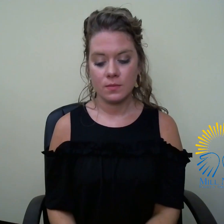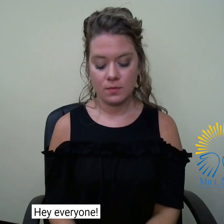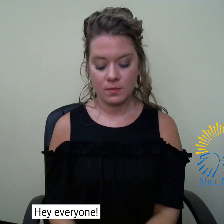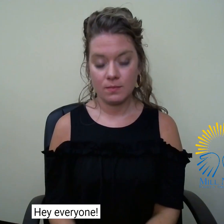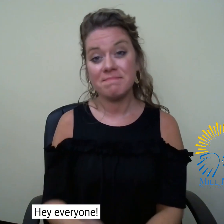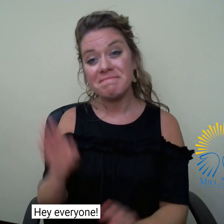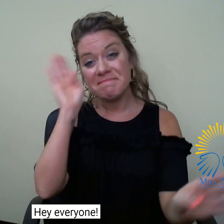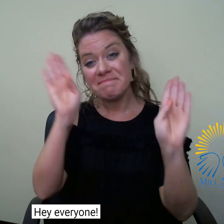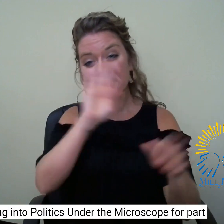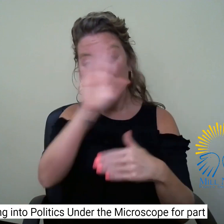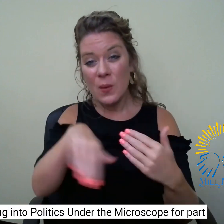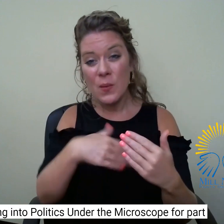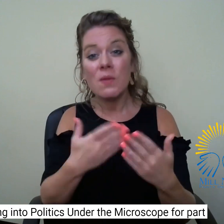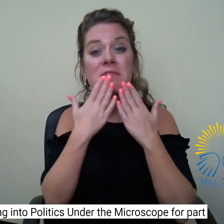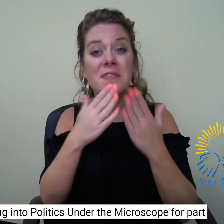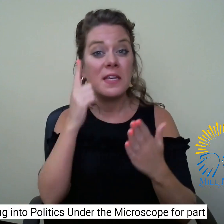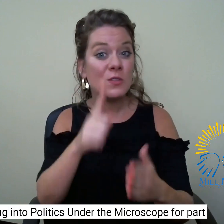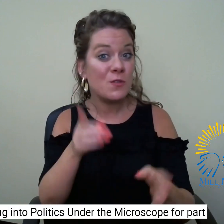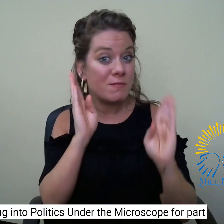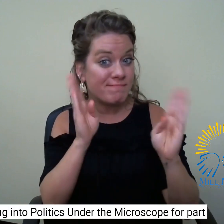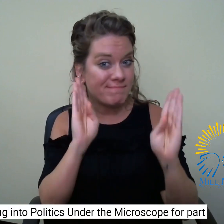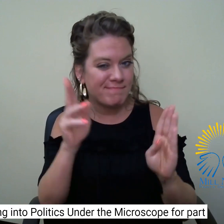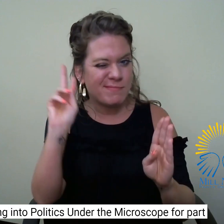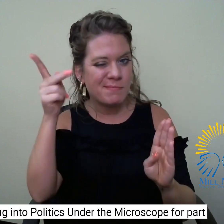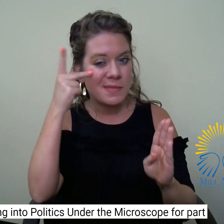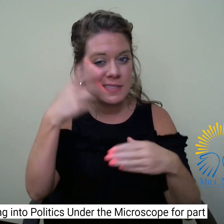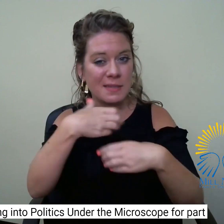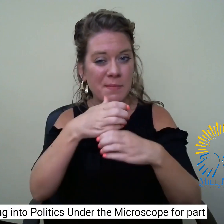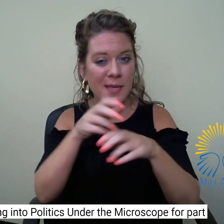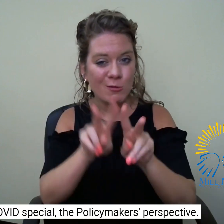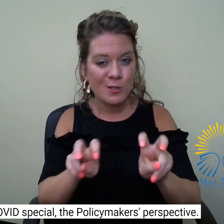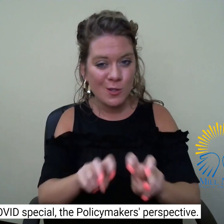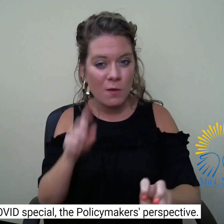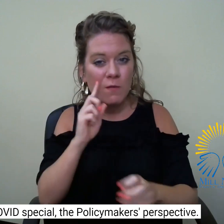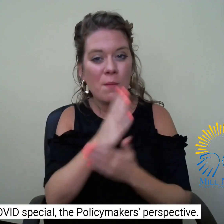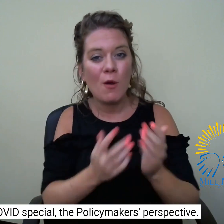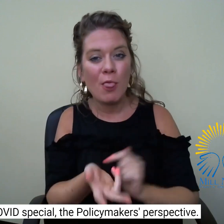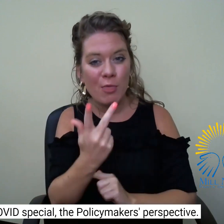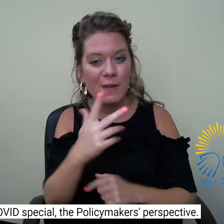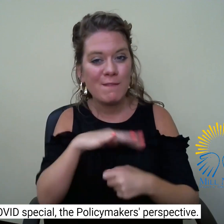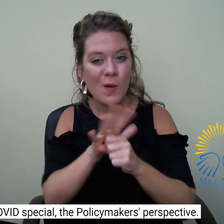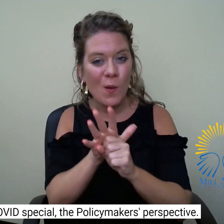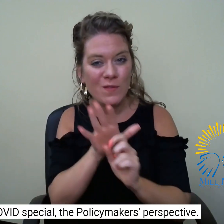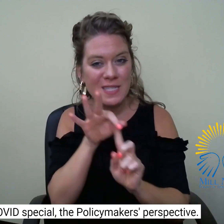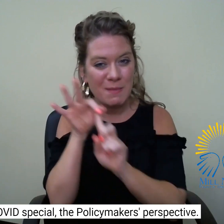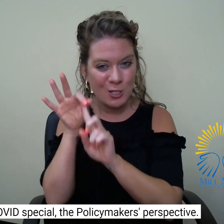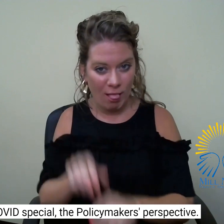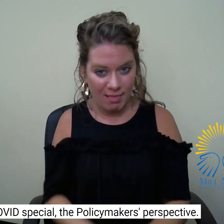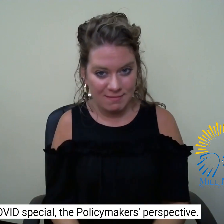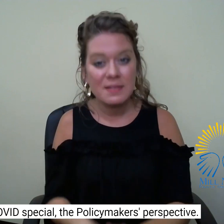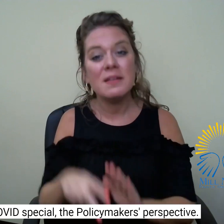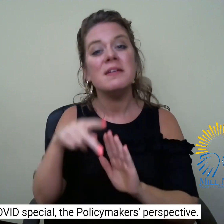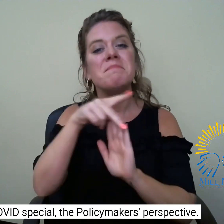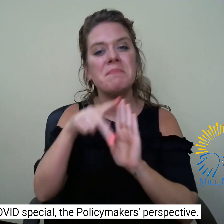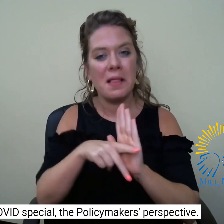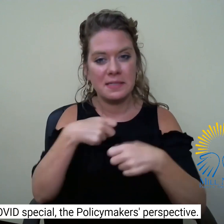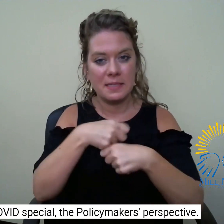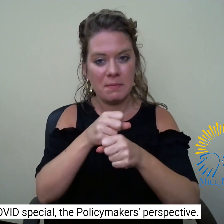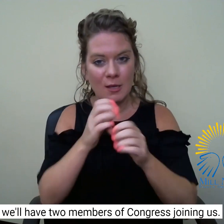Hey everyone! Thanks for tuning in to Politics Under the Microscope for part 3 of our COVID special, The Policymaker's Perspective. I'm